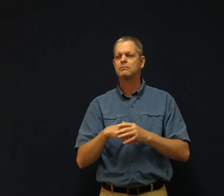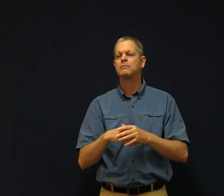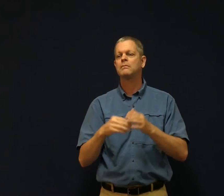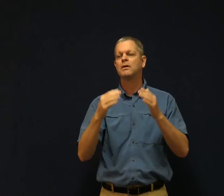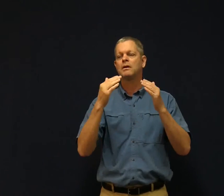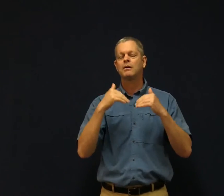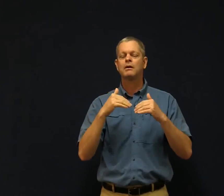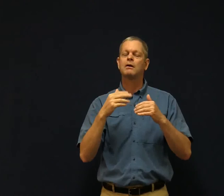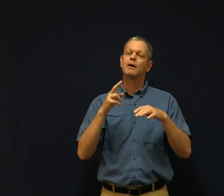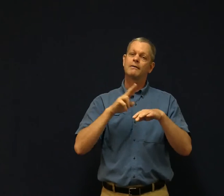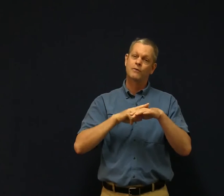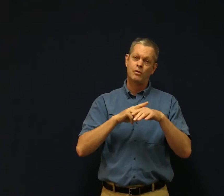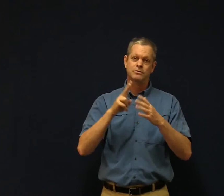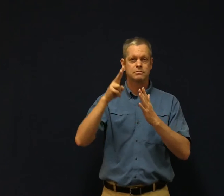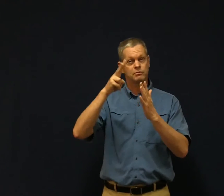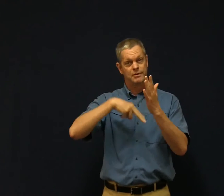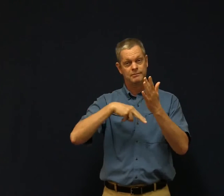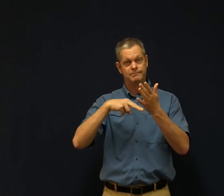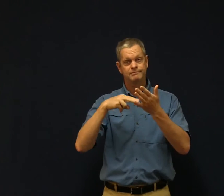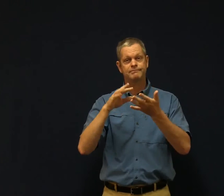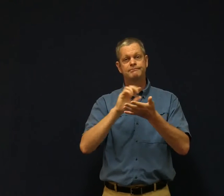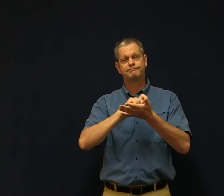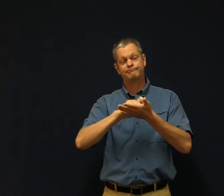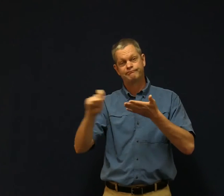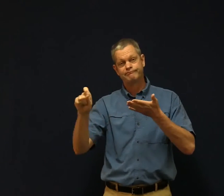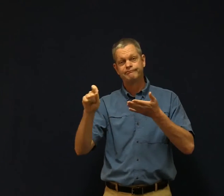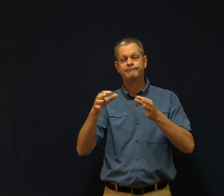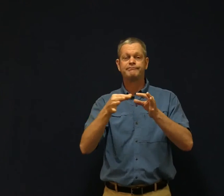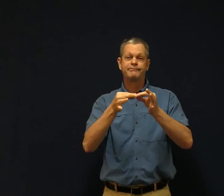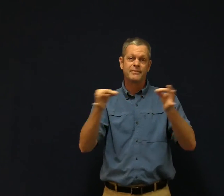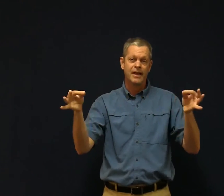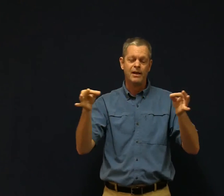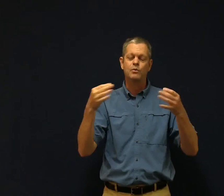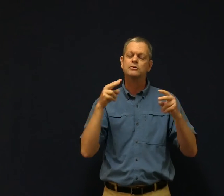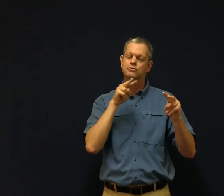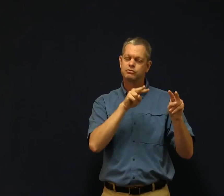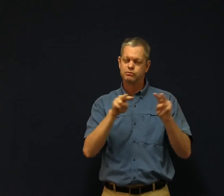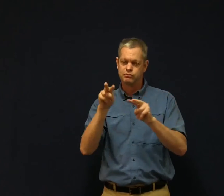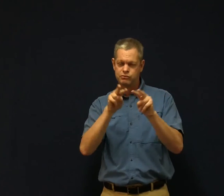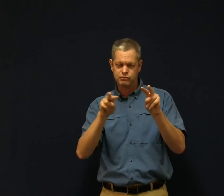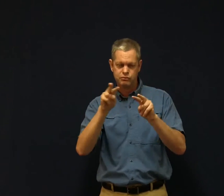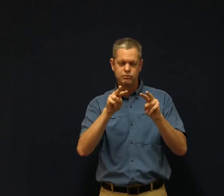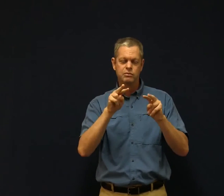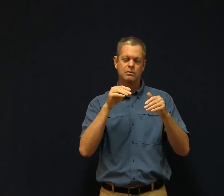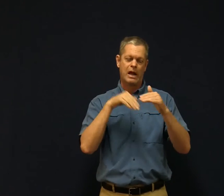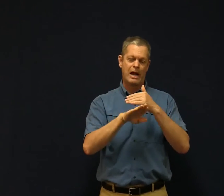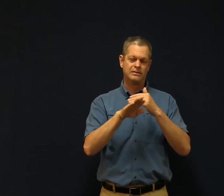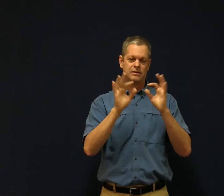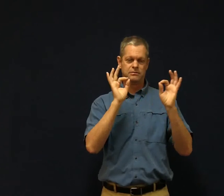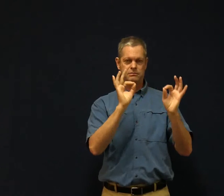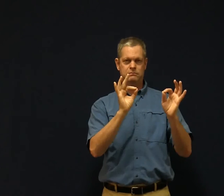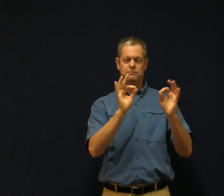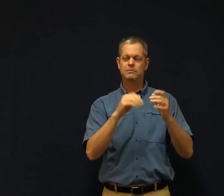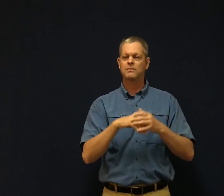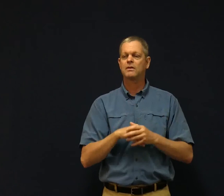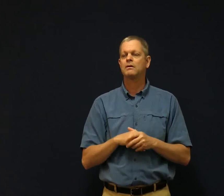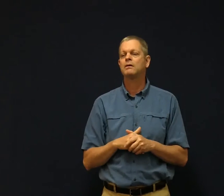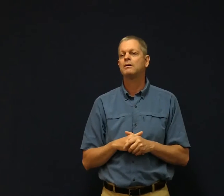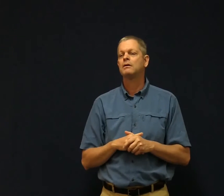100% access to their curriculum and school day. We highlight their needs in terms of literacy,